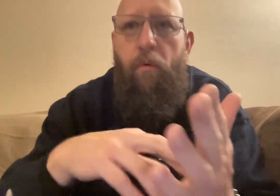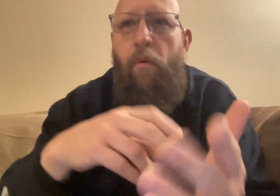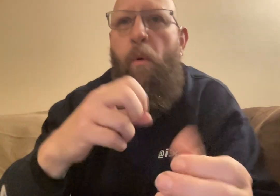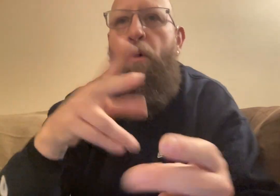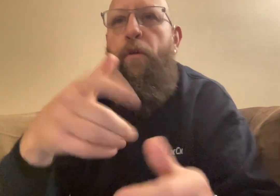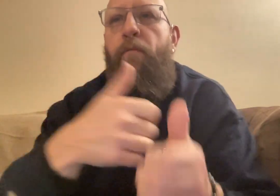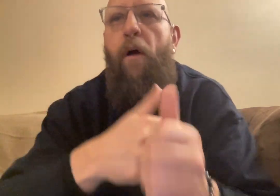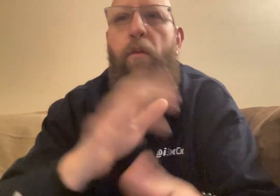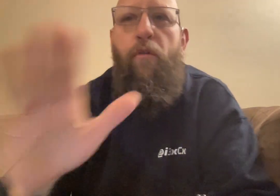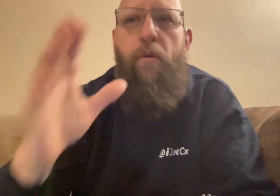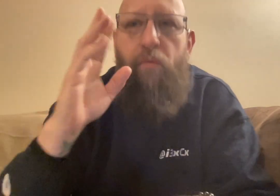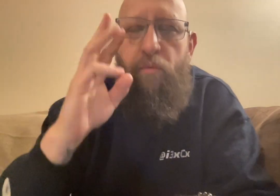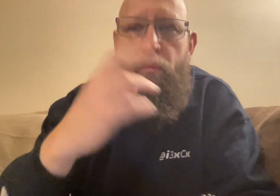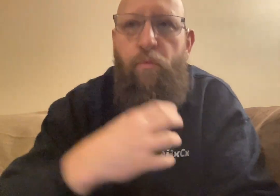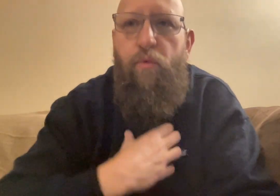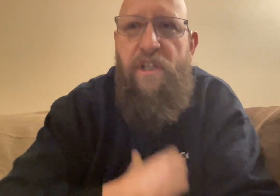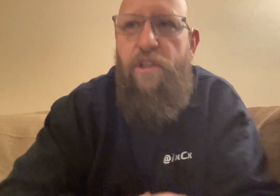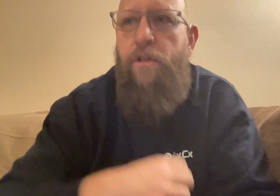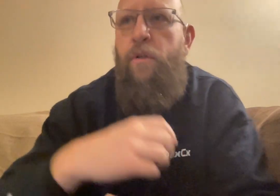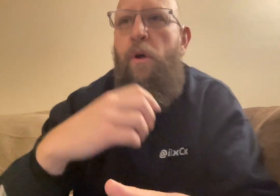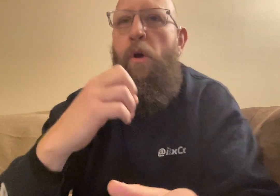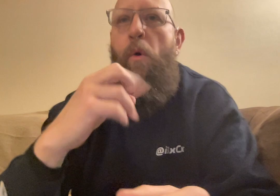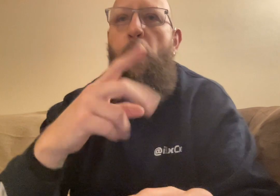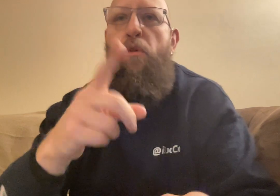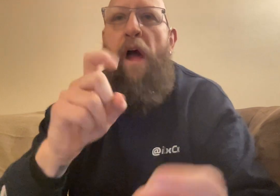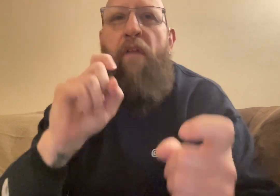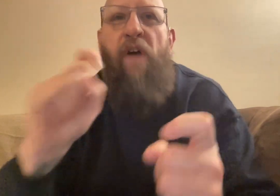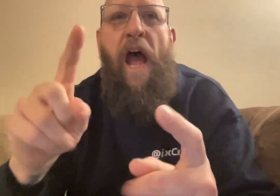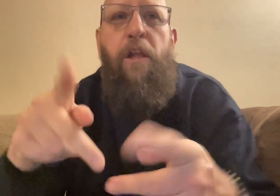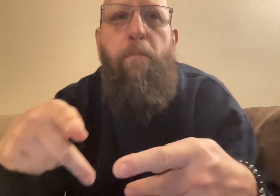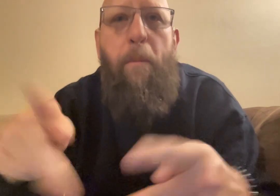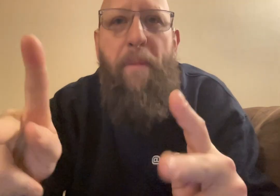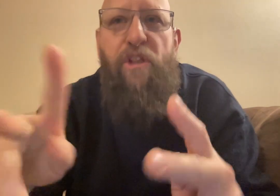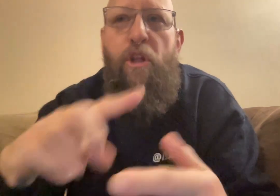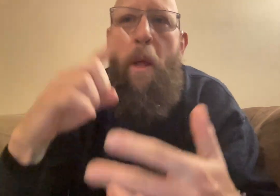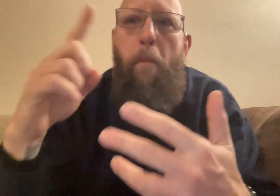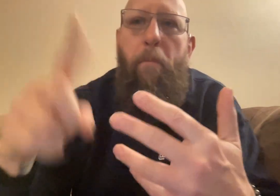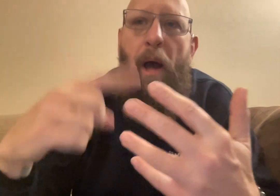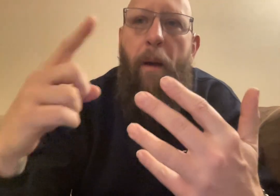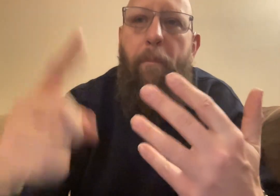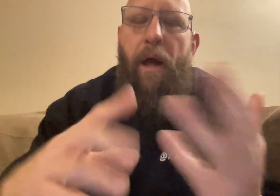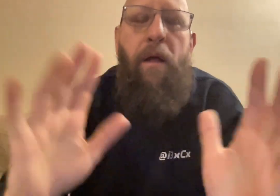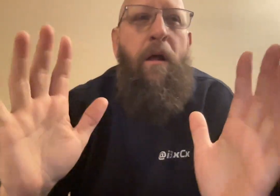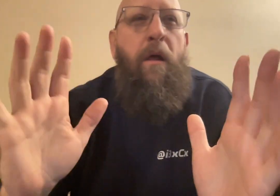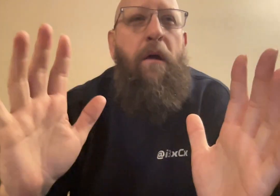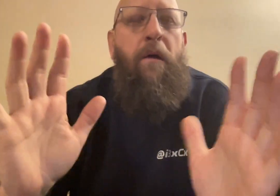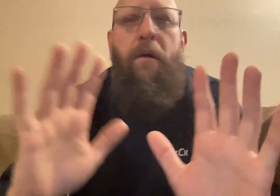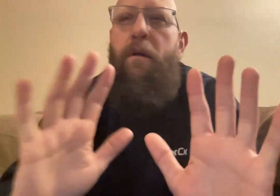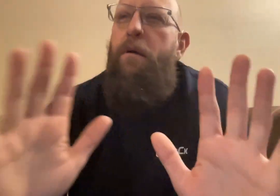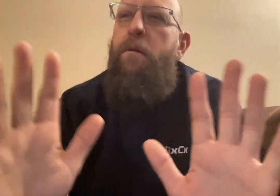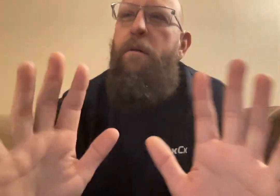the rule or you follow the rule or you have to ask permission, blah, blah.